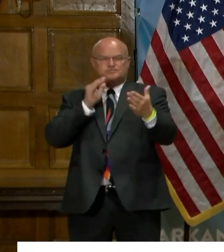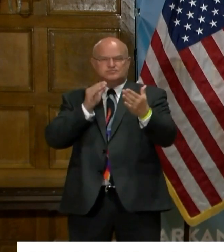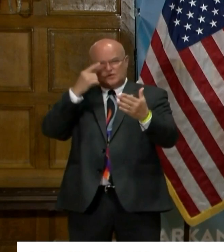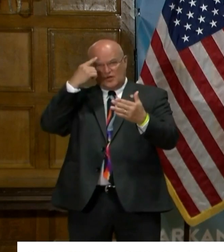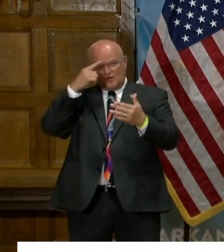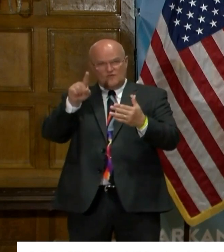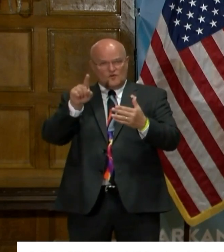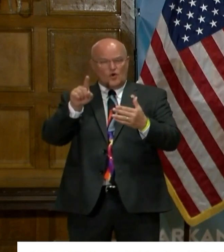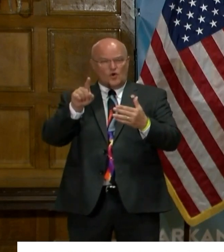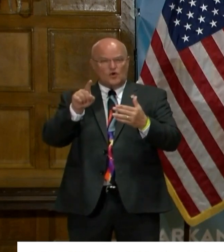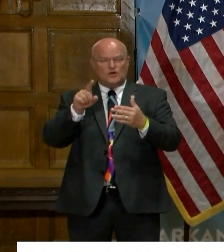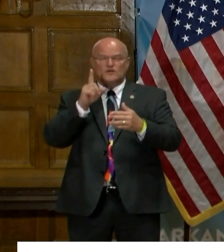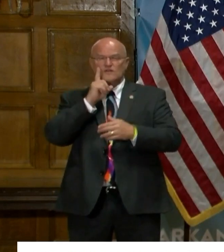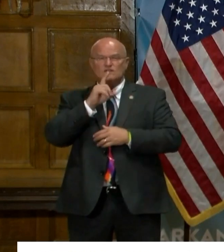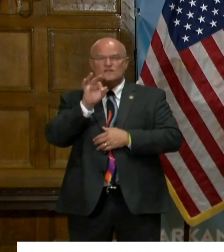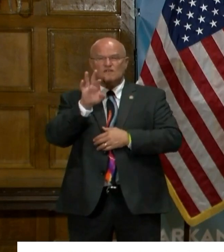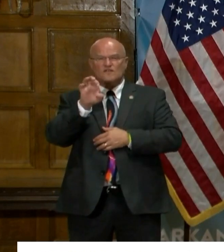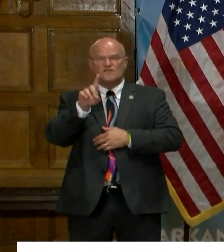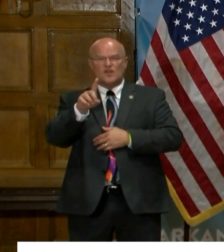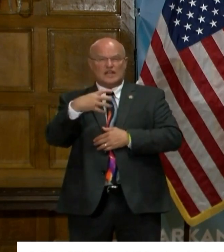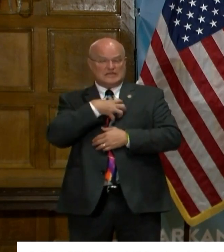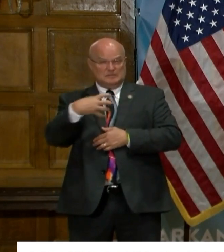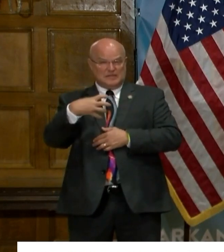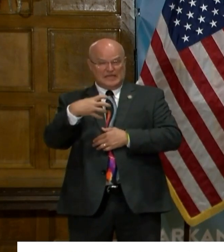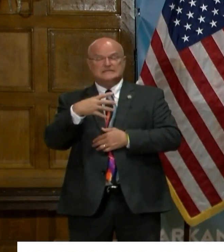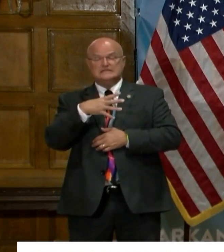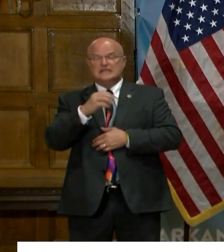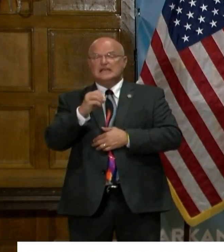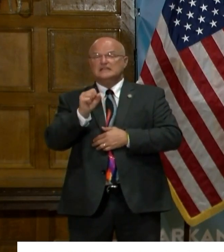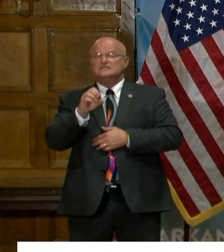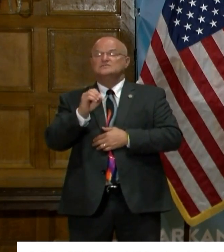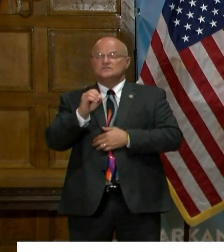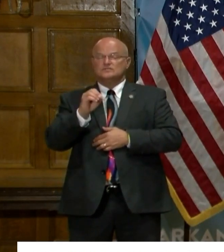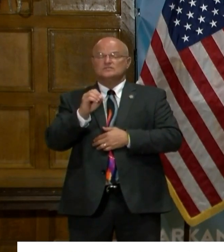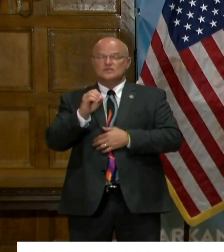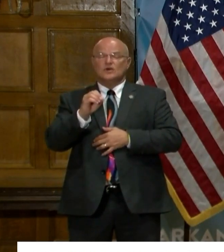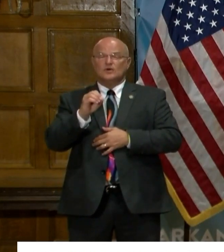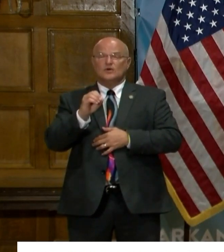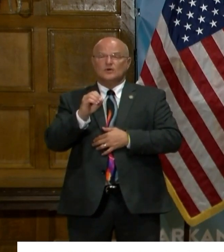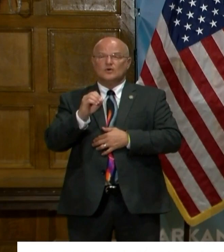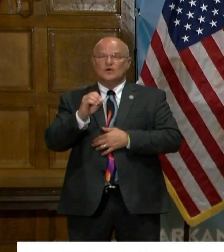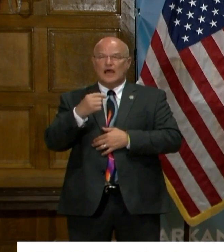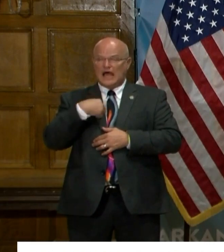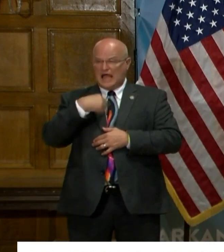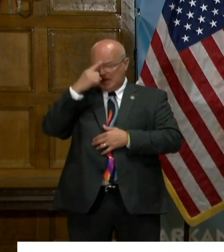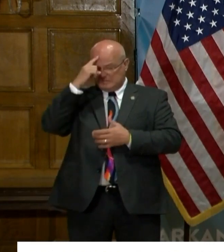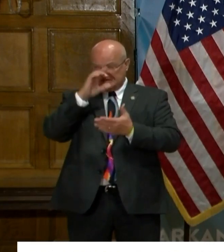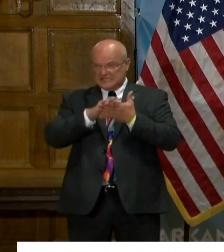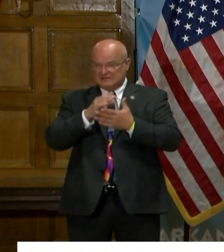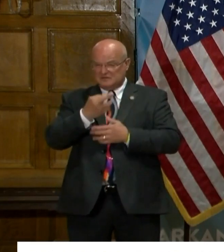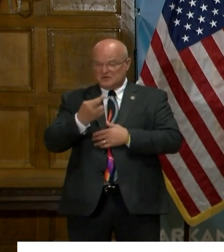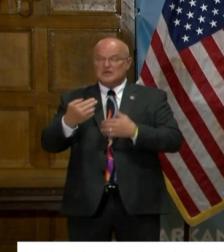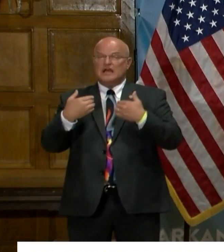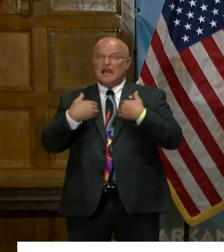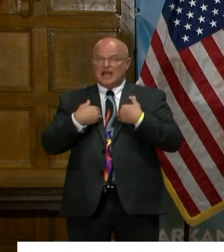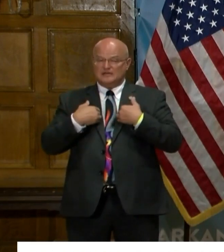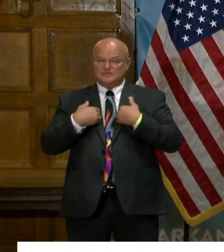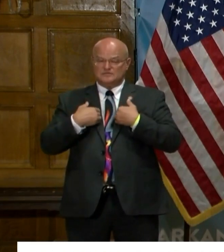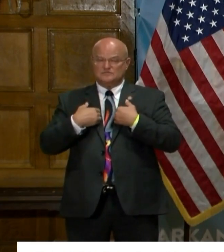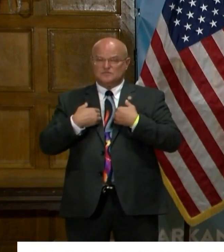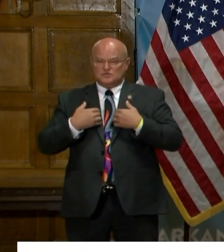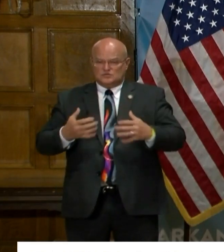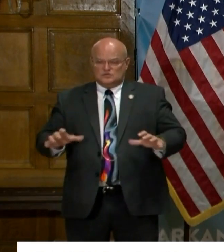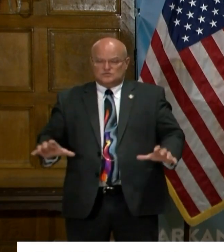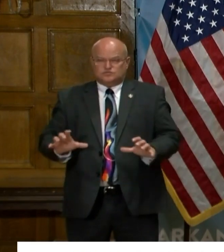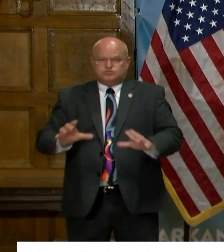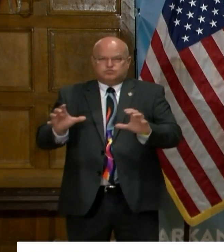for fraud complaints. And so I believe her resources have been